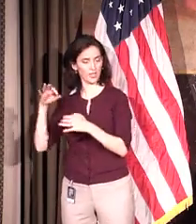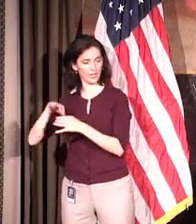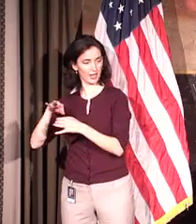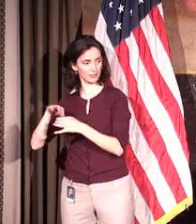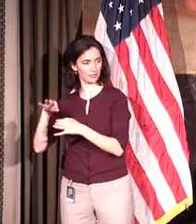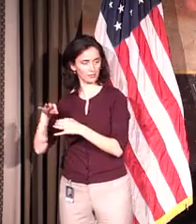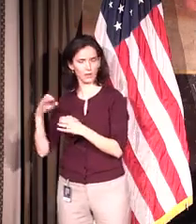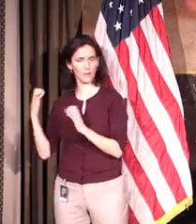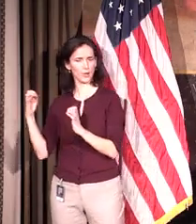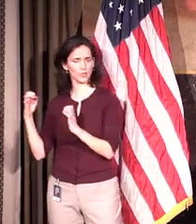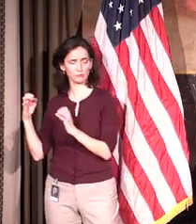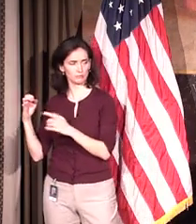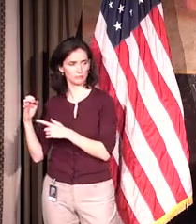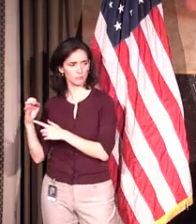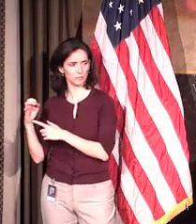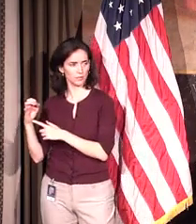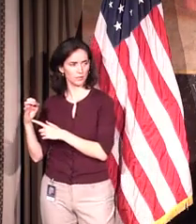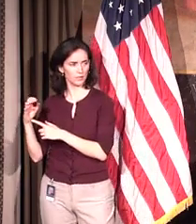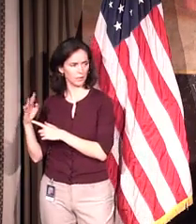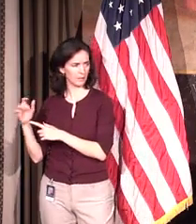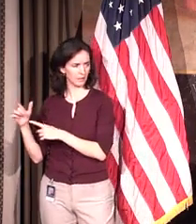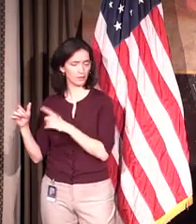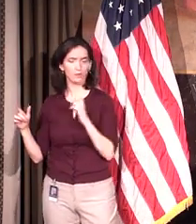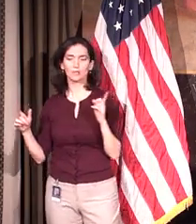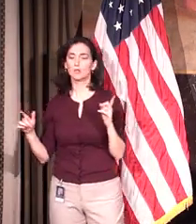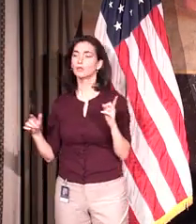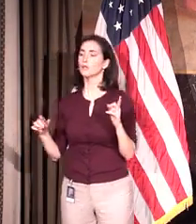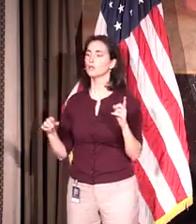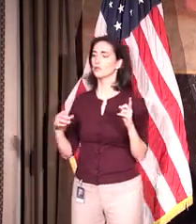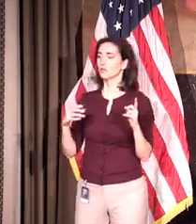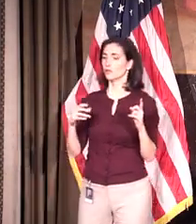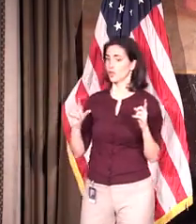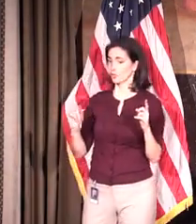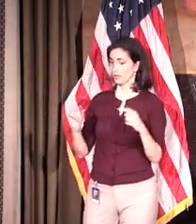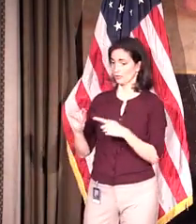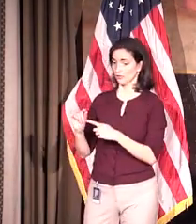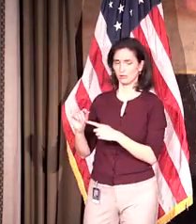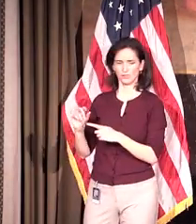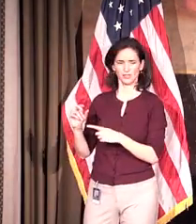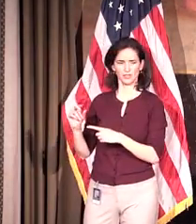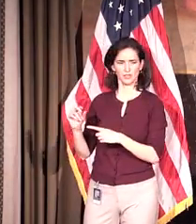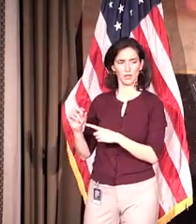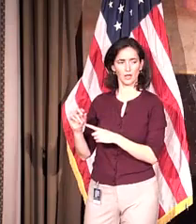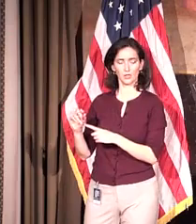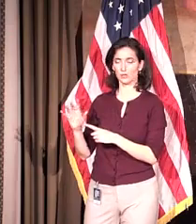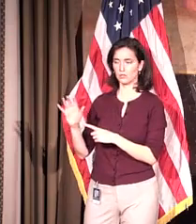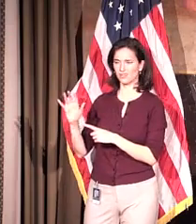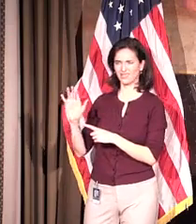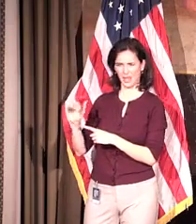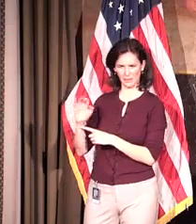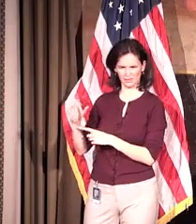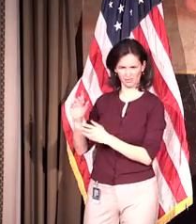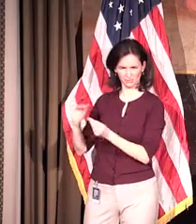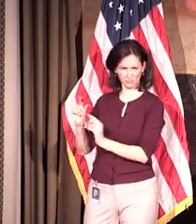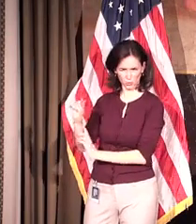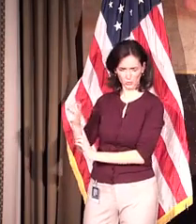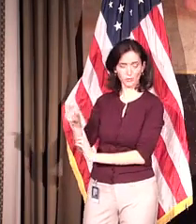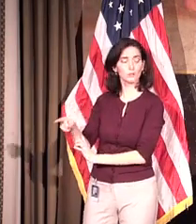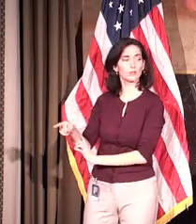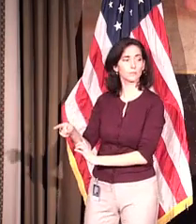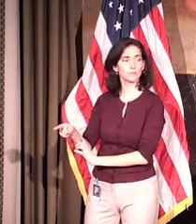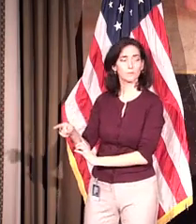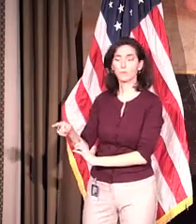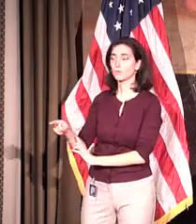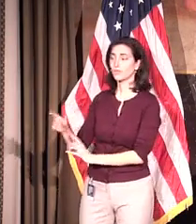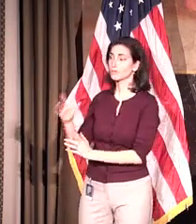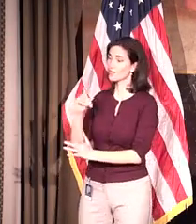Well, I will tell you the short answer is no. There are some things about the bill that I actually think